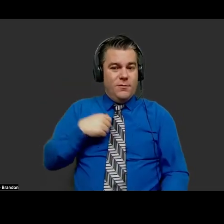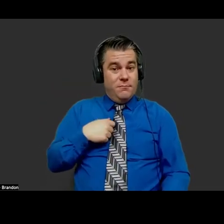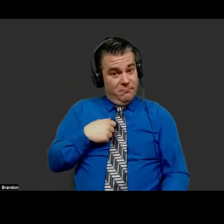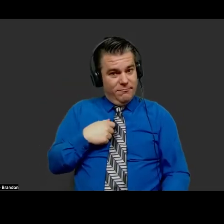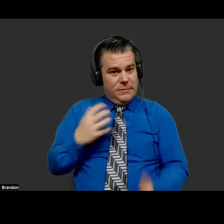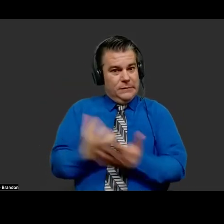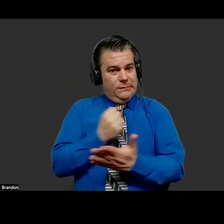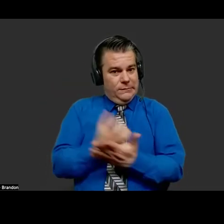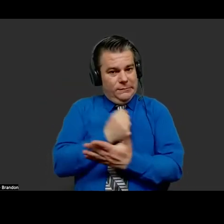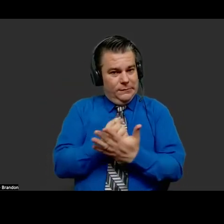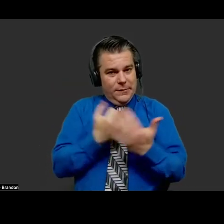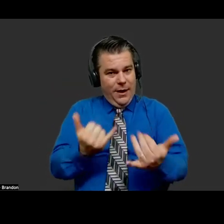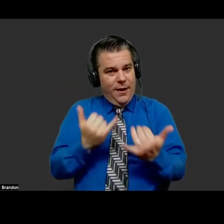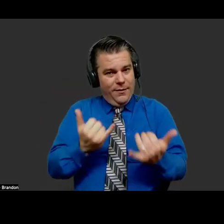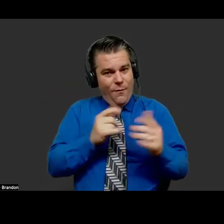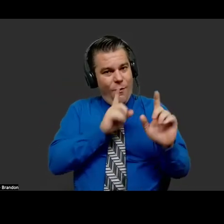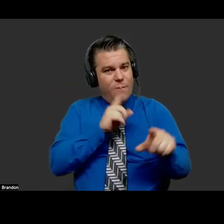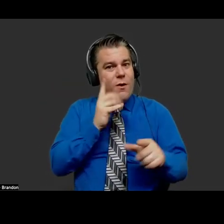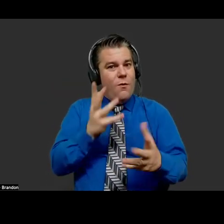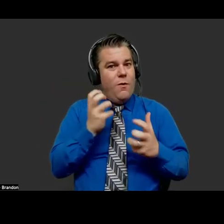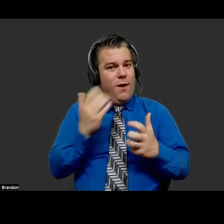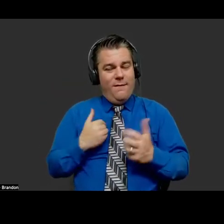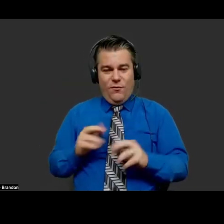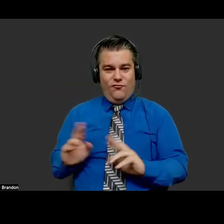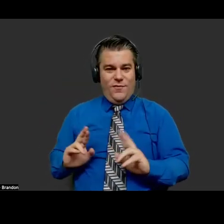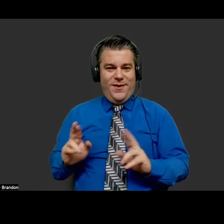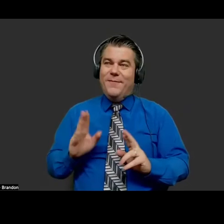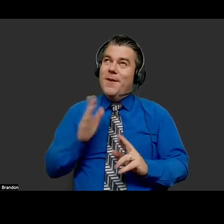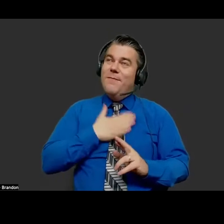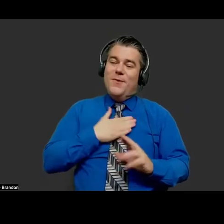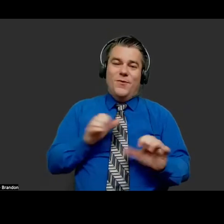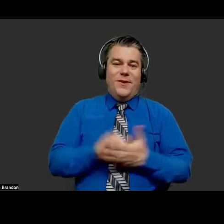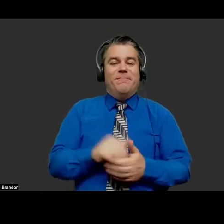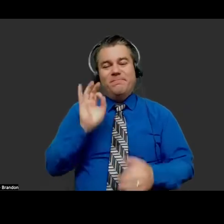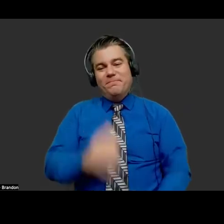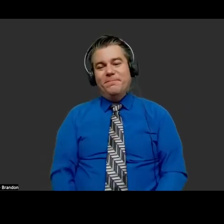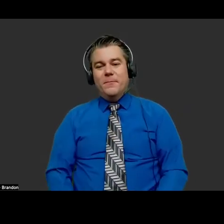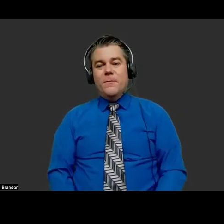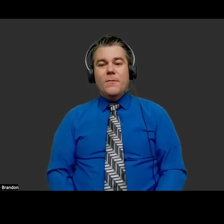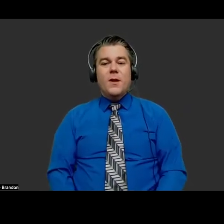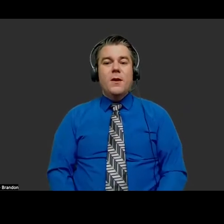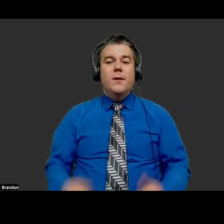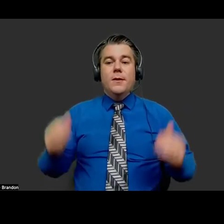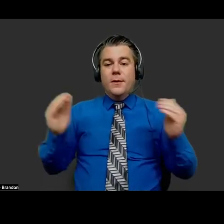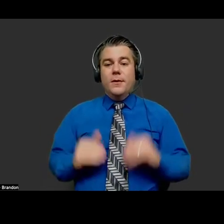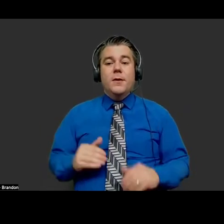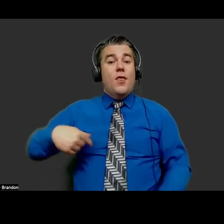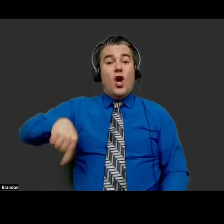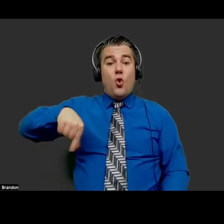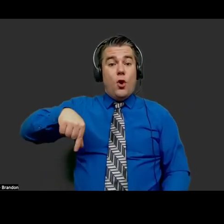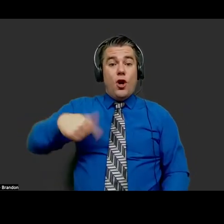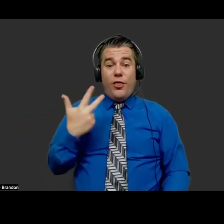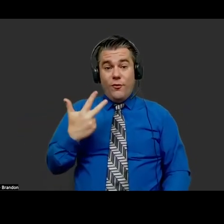protein, order it. You're going to want to have that handy. I'm so glad that they did it. Okay. Then our Q3 is starting